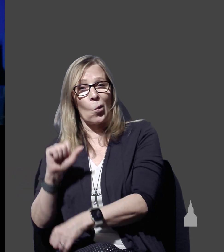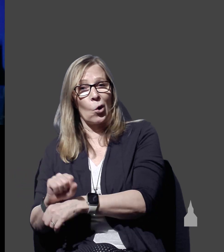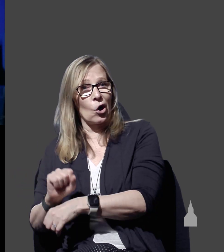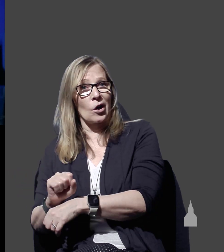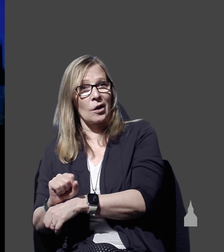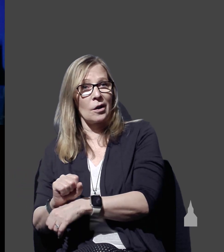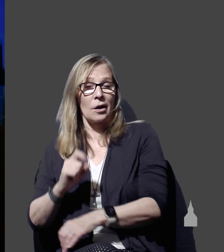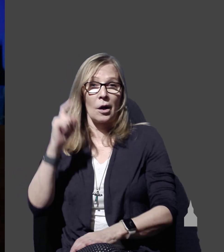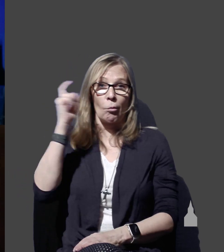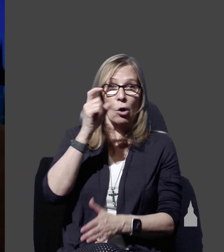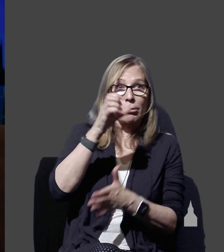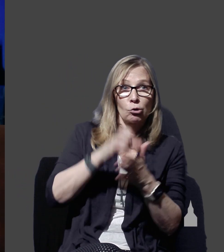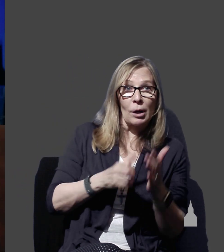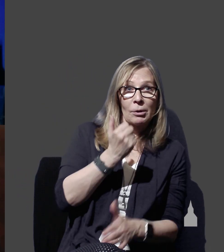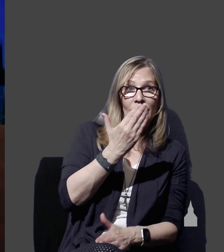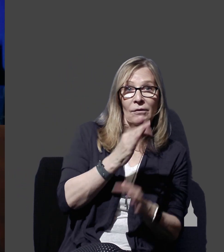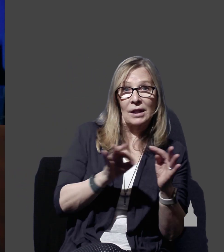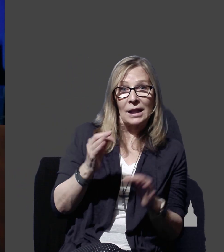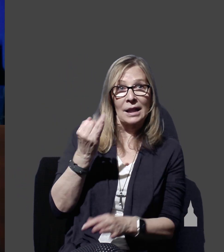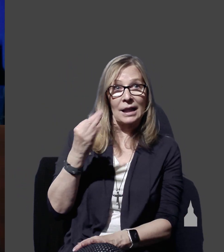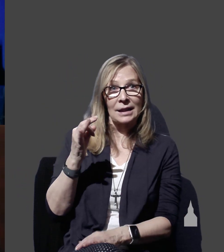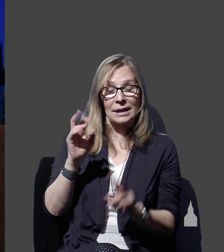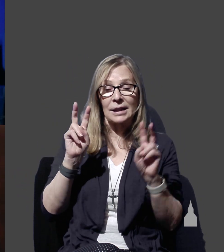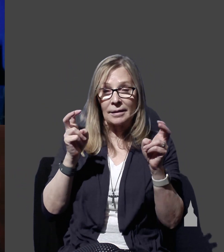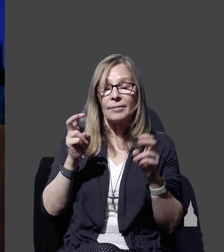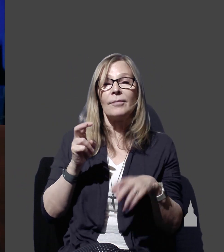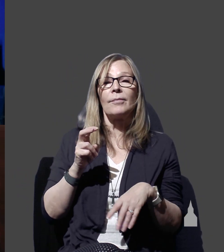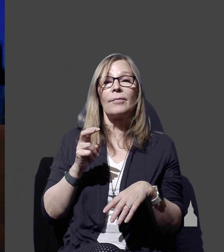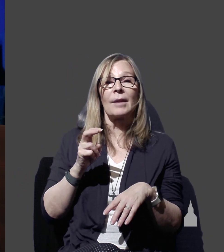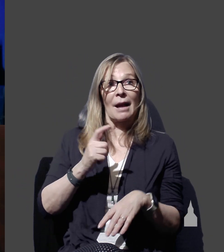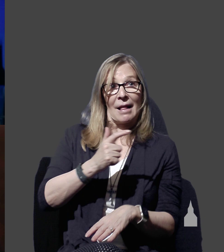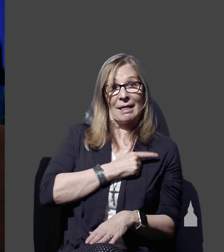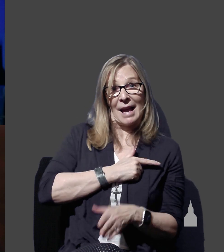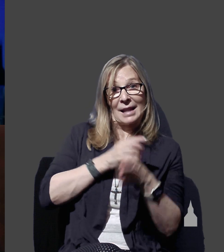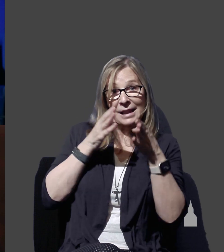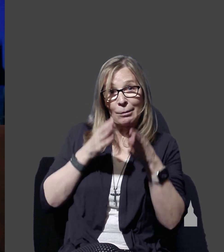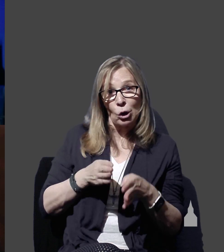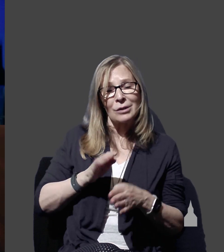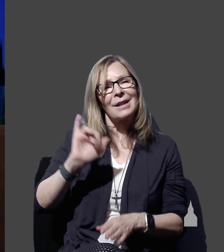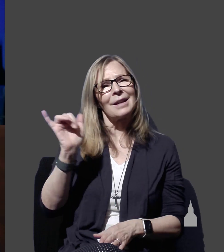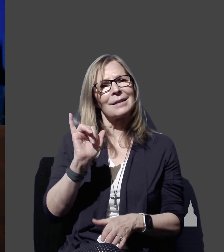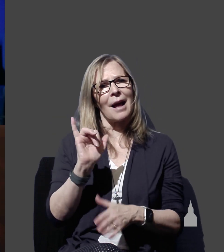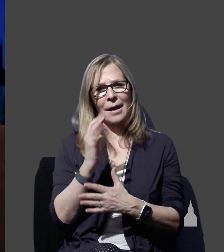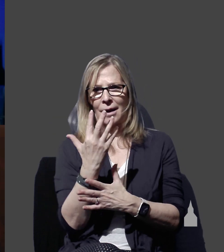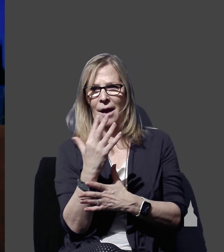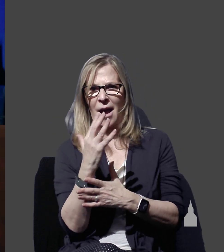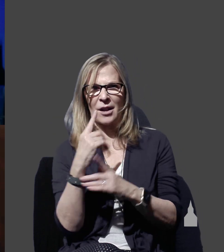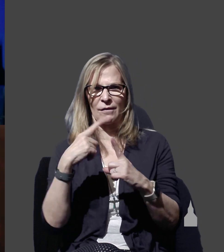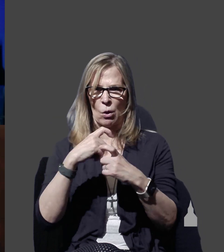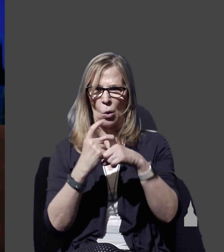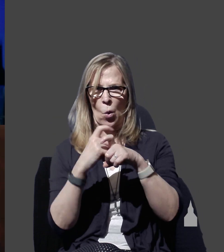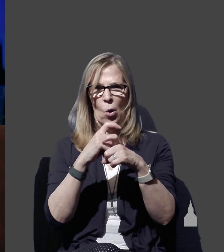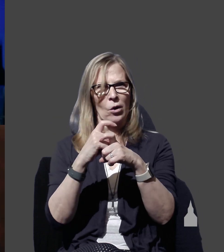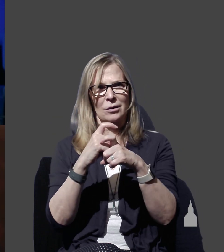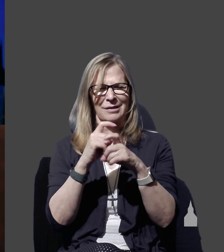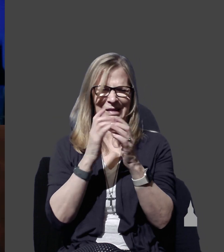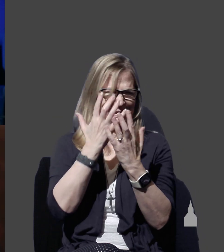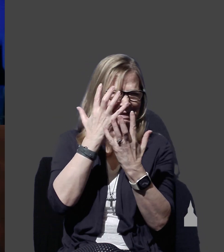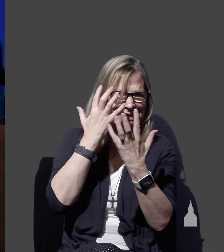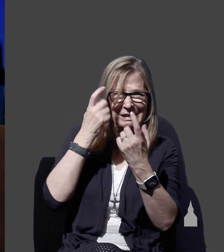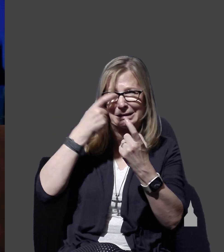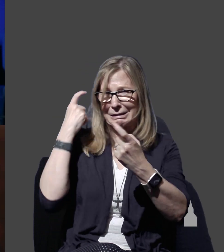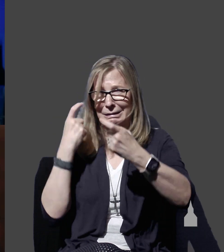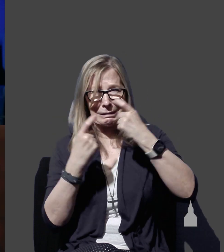Proverbs 15:19. The way of the lazy is as a hedge of thorns, but the path of the upright is a